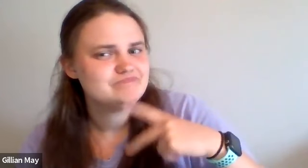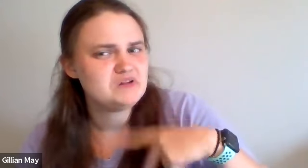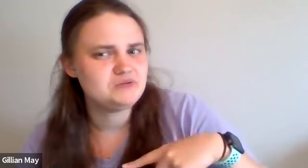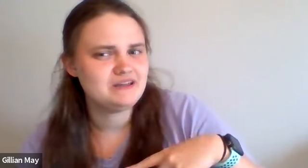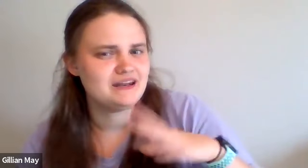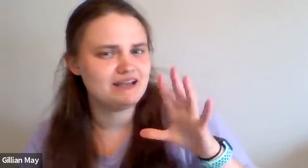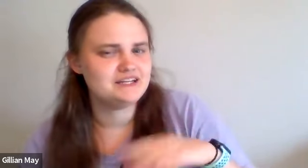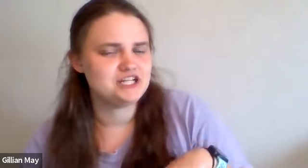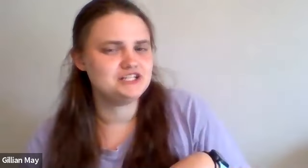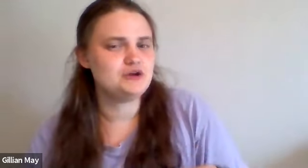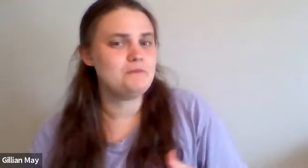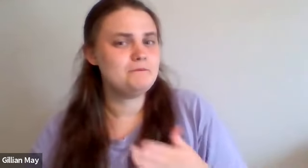I'll do it again. I kind of changed some.